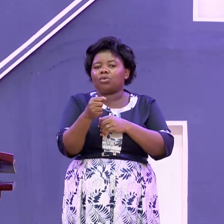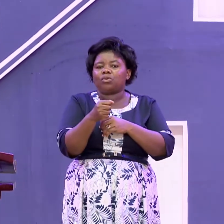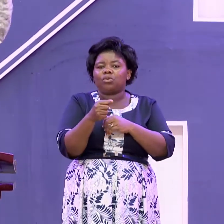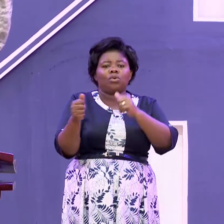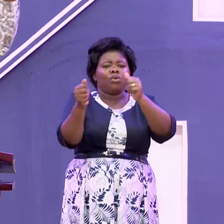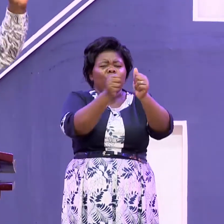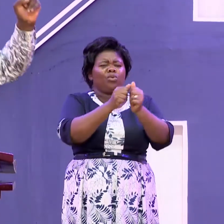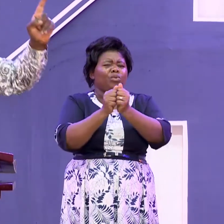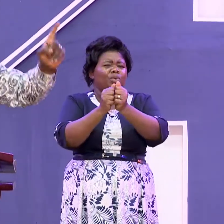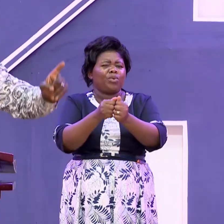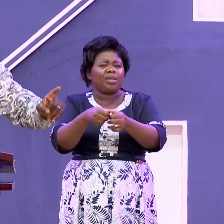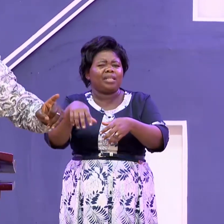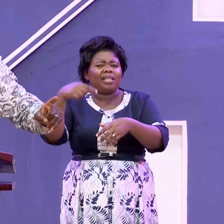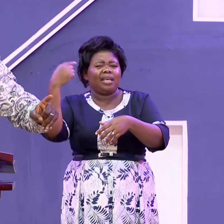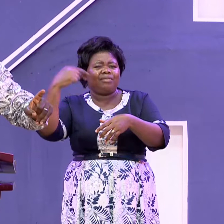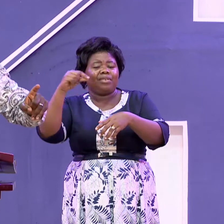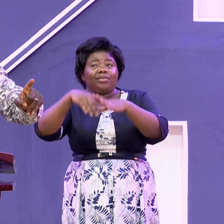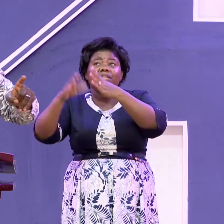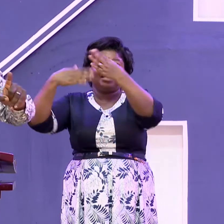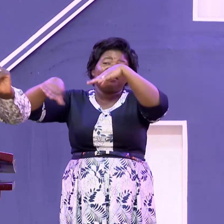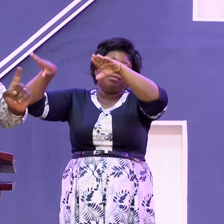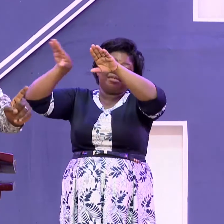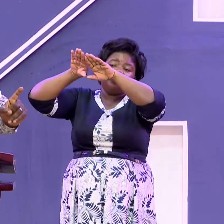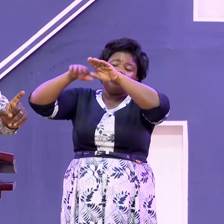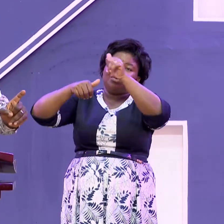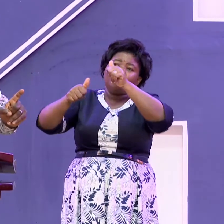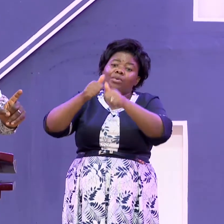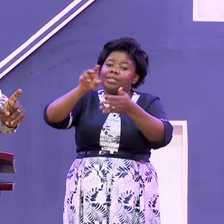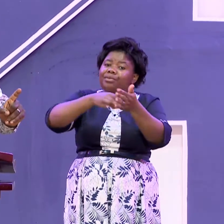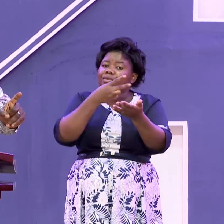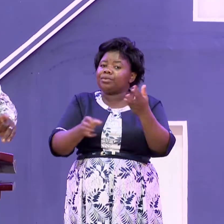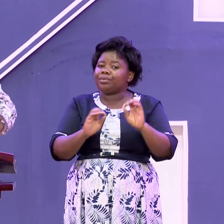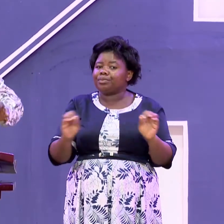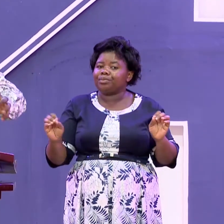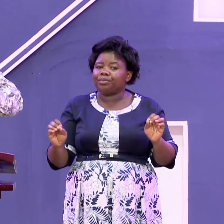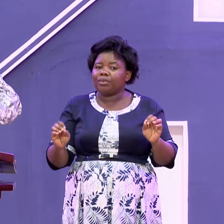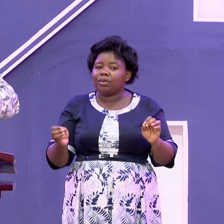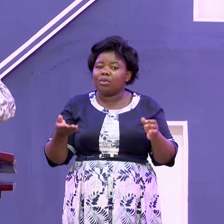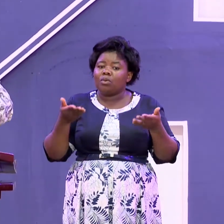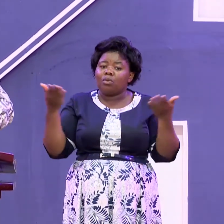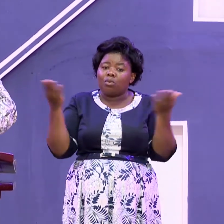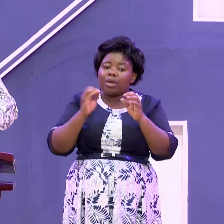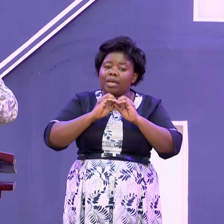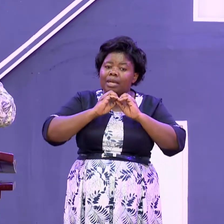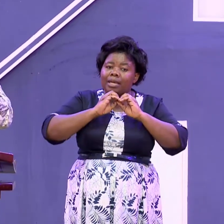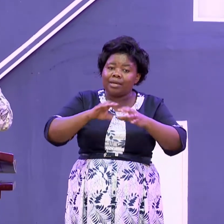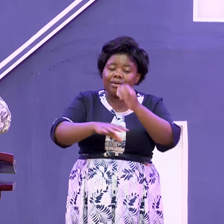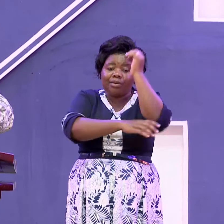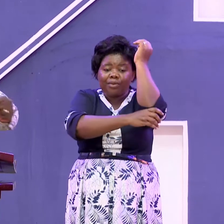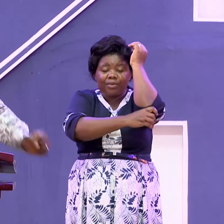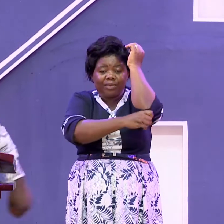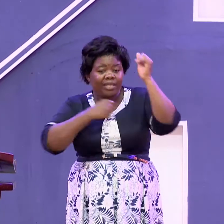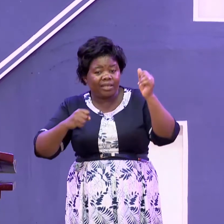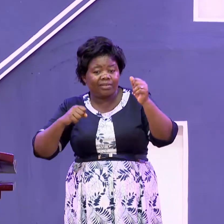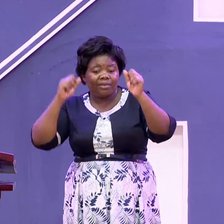a treasure in heaven. Obugaggo obutagwawo mugulu. That does not fail. Obutagwawo. Where no thief approaches and no moth